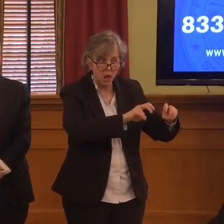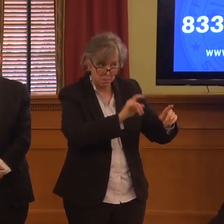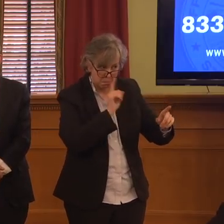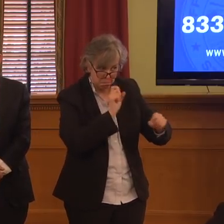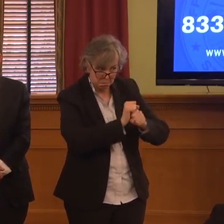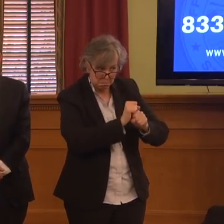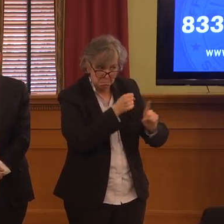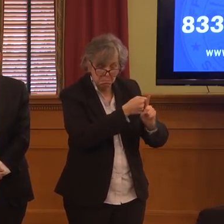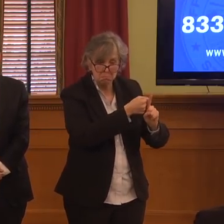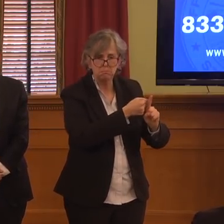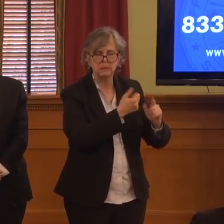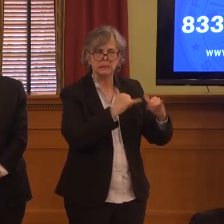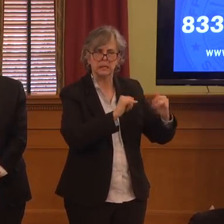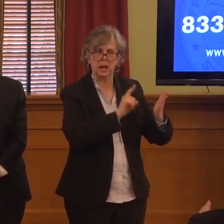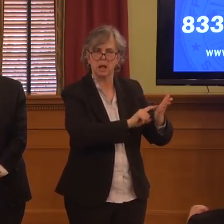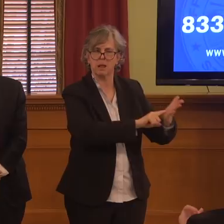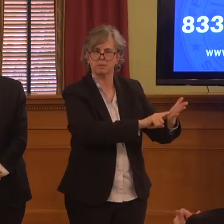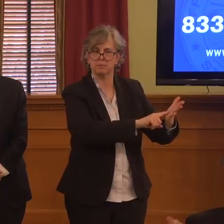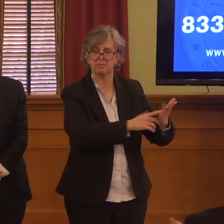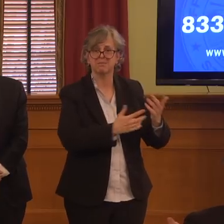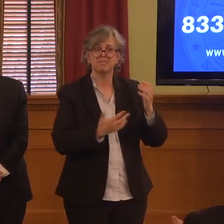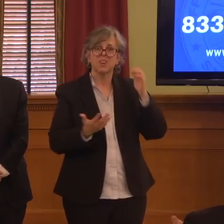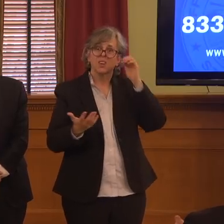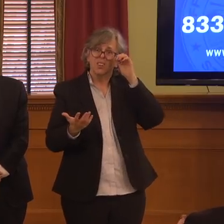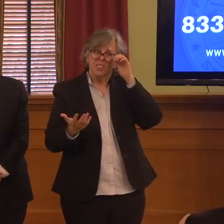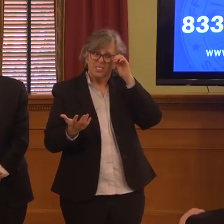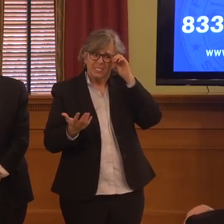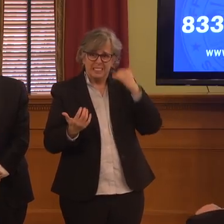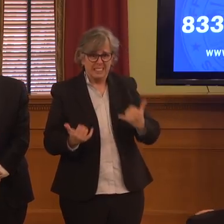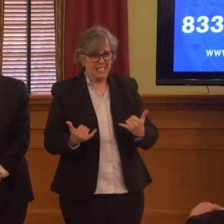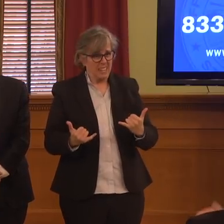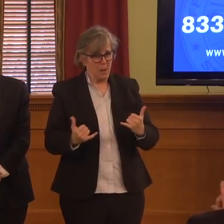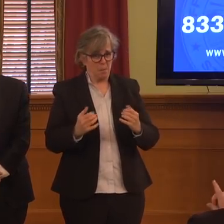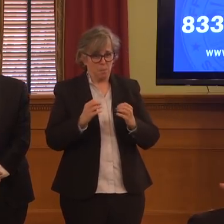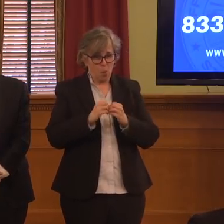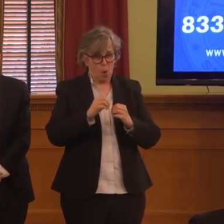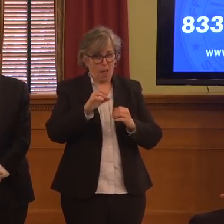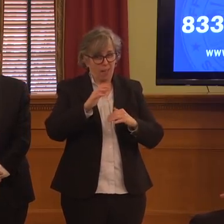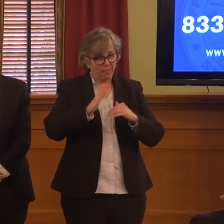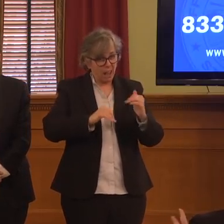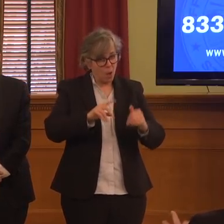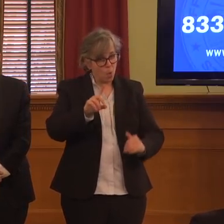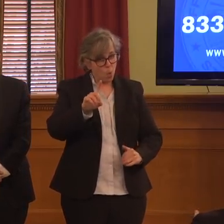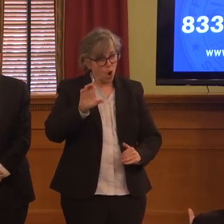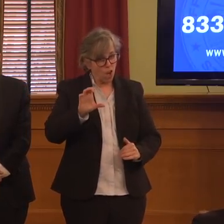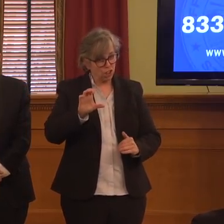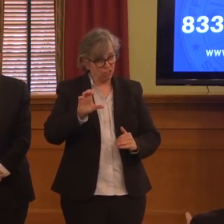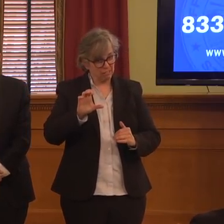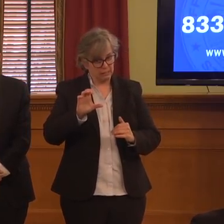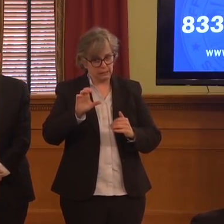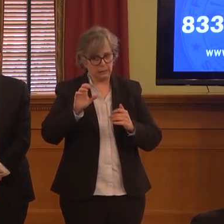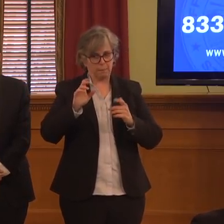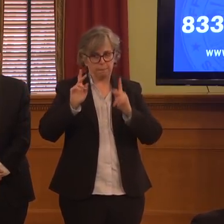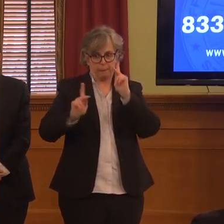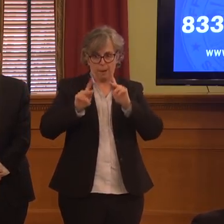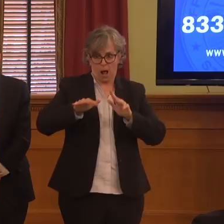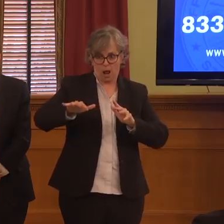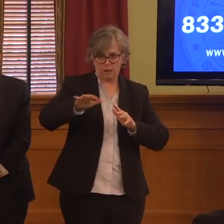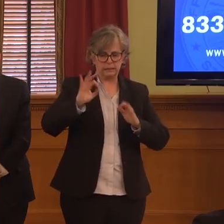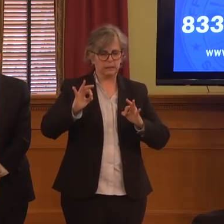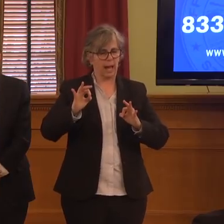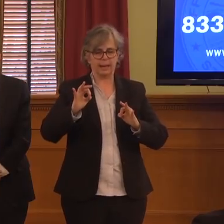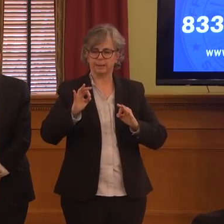now it's in the hundreds that are also being told to self-quarantine. So this ripple effect I'm seeing spread